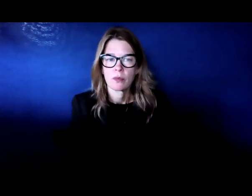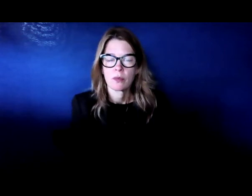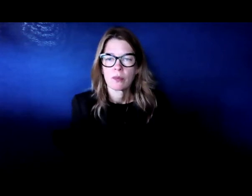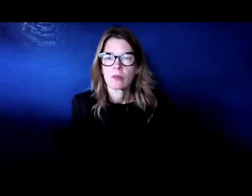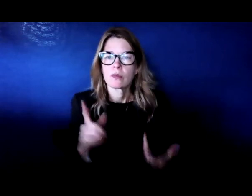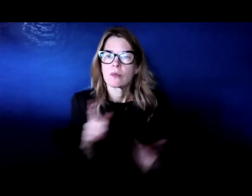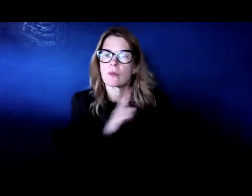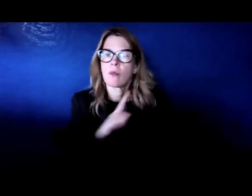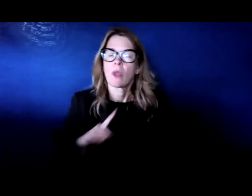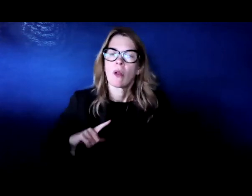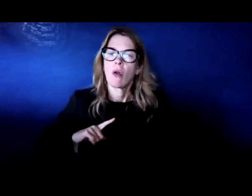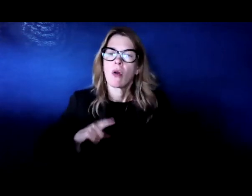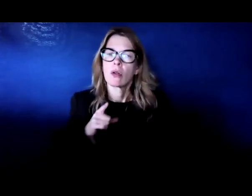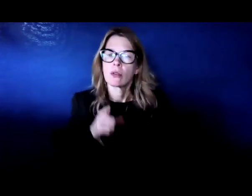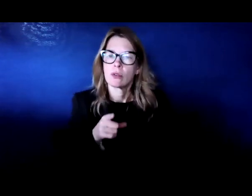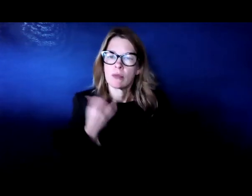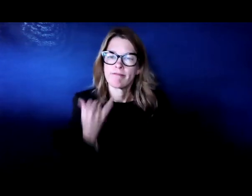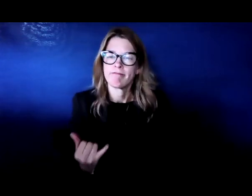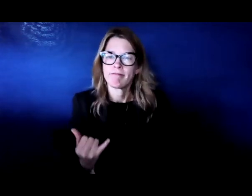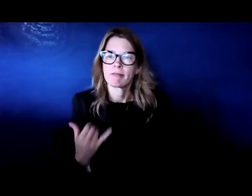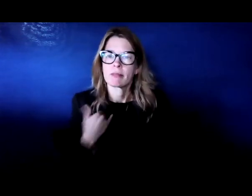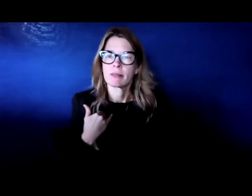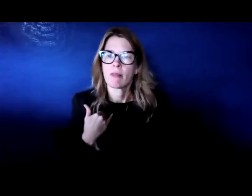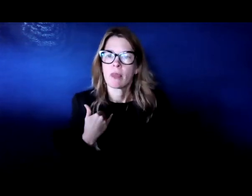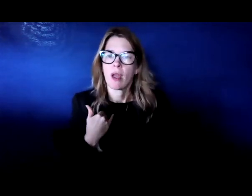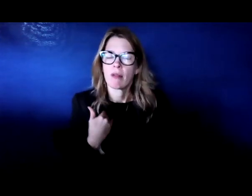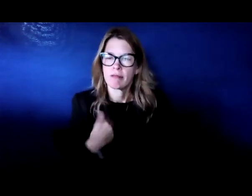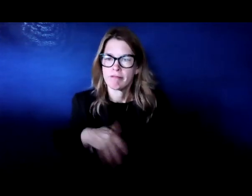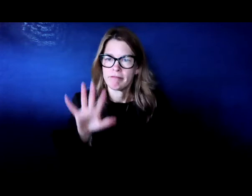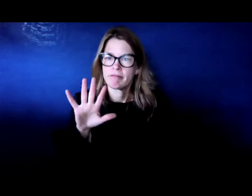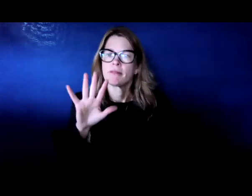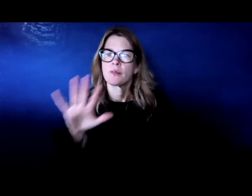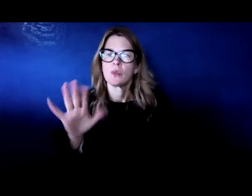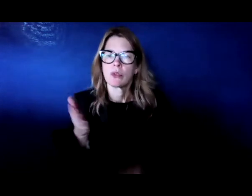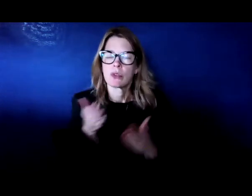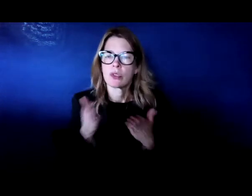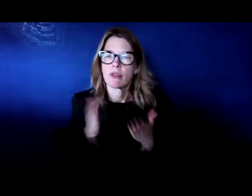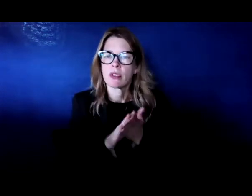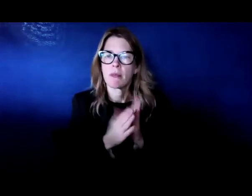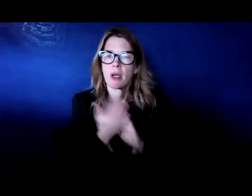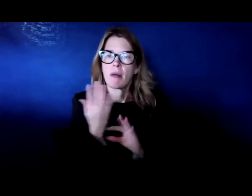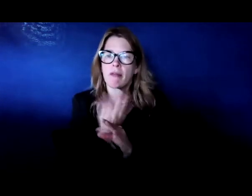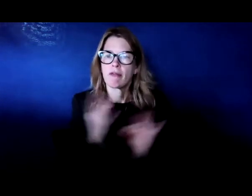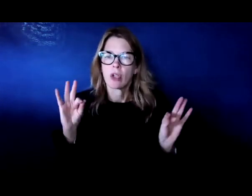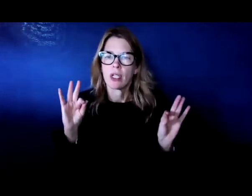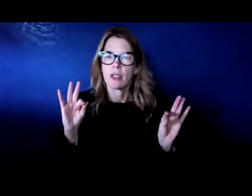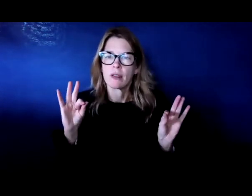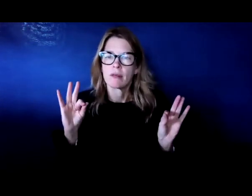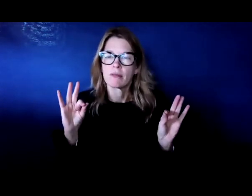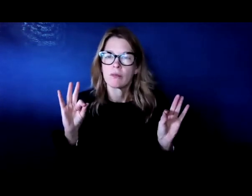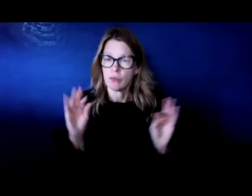Lord, you who now have set your servant free to go in peace as you